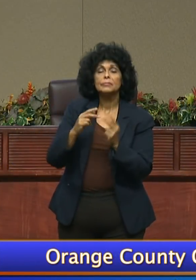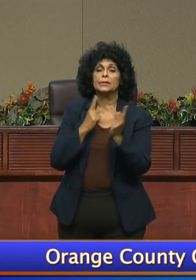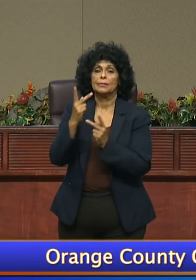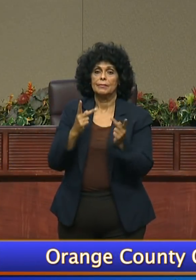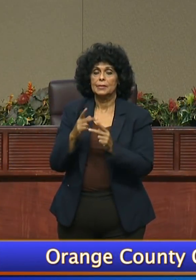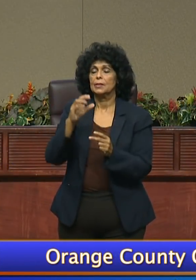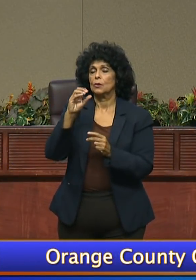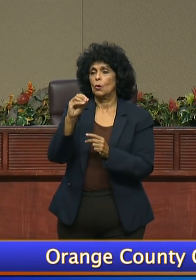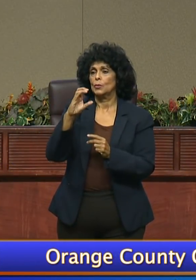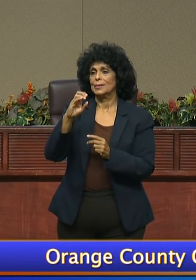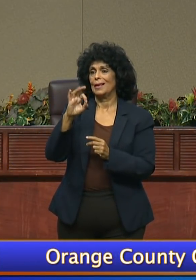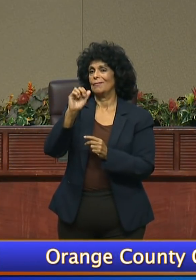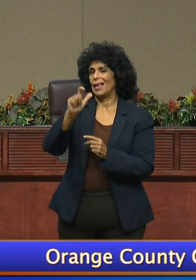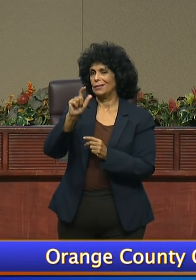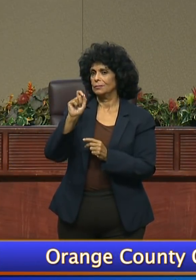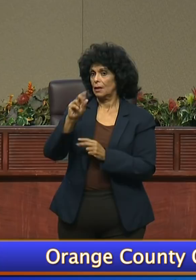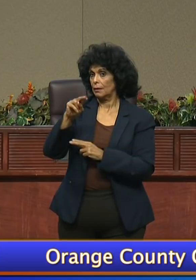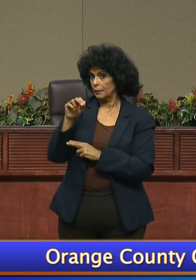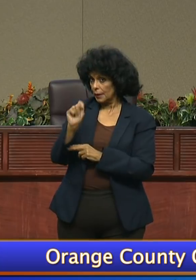at